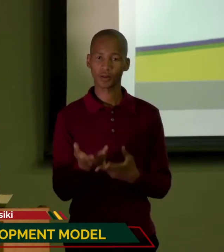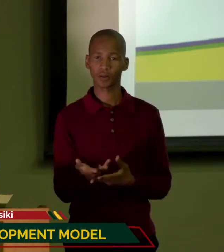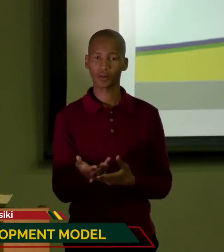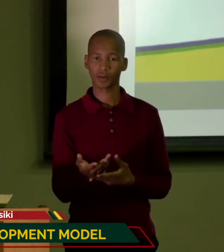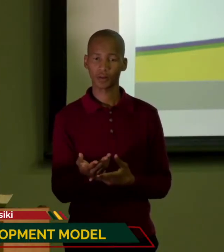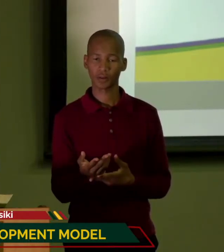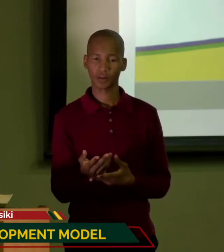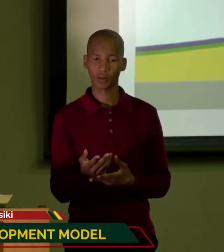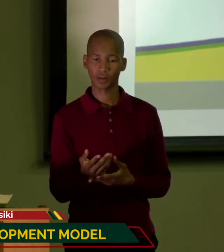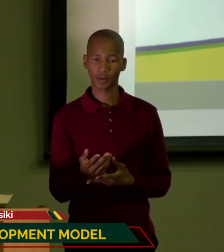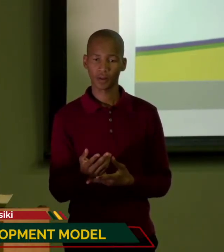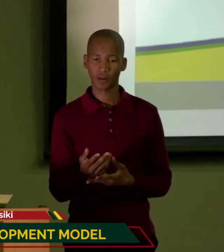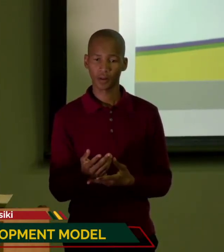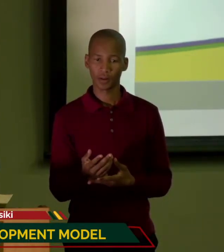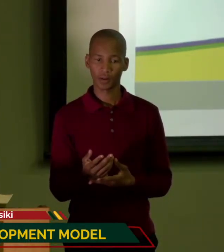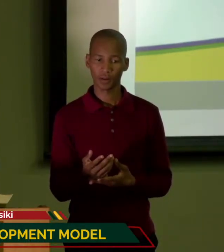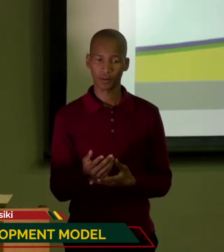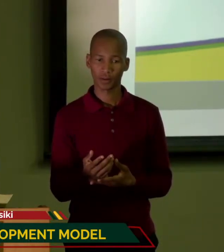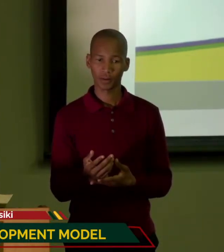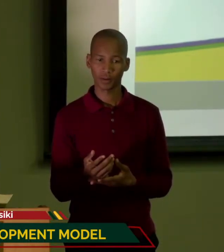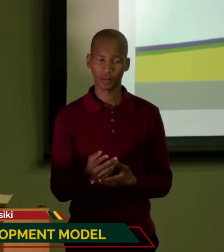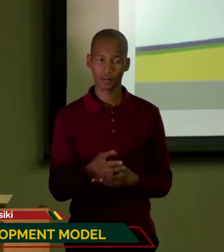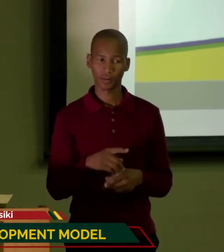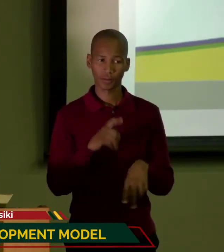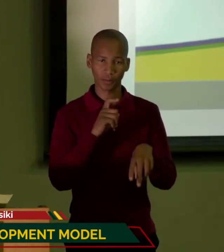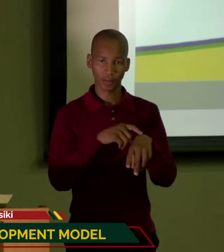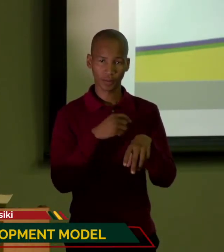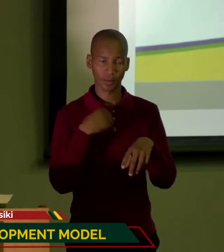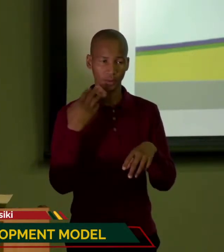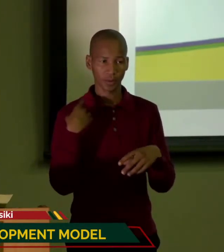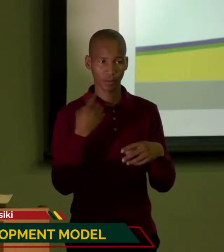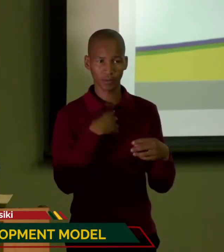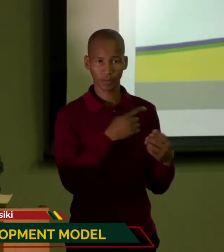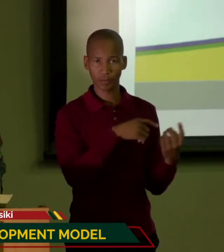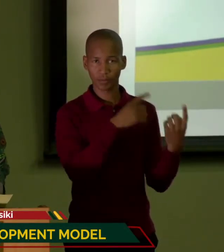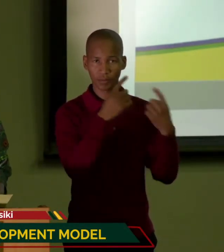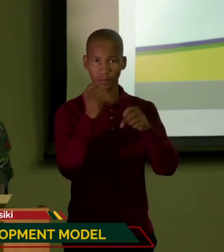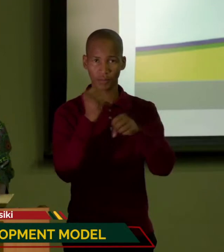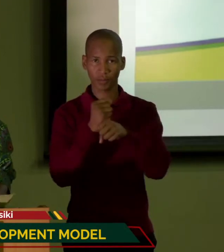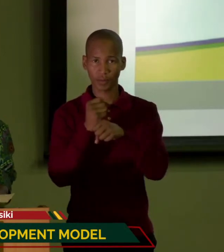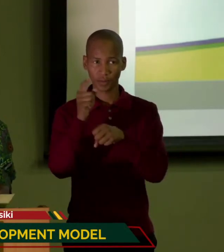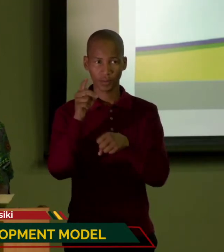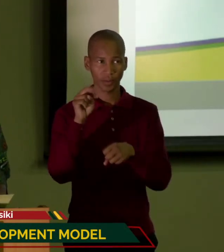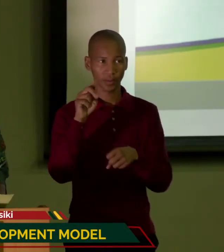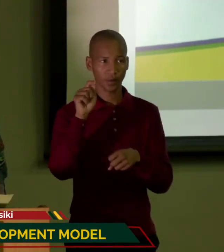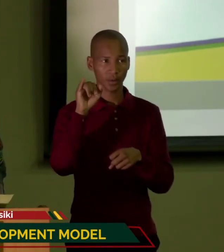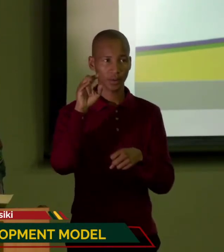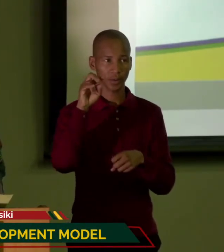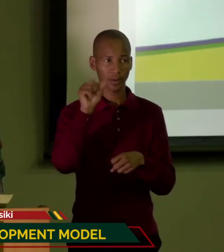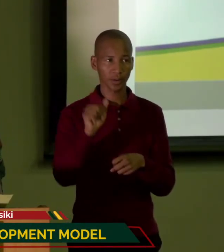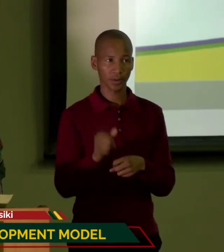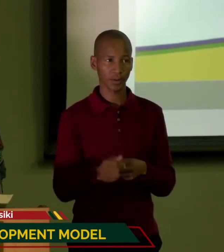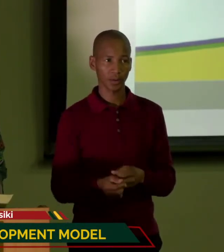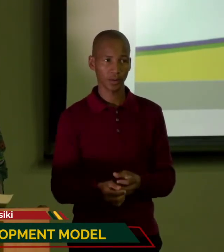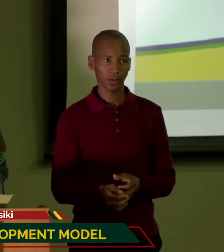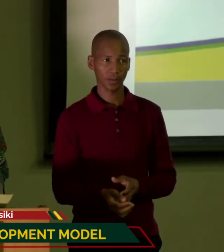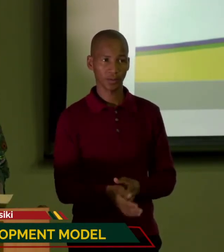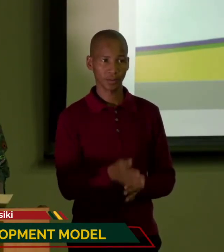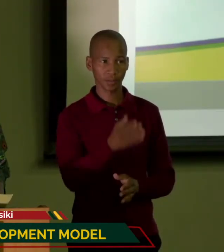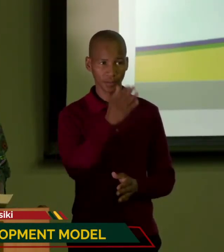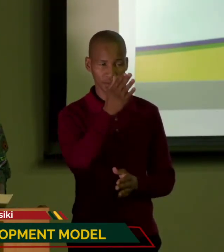art. Deploye phayana kwantinga uphumbiki uyandiva